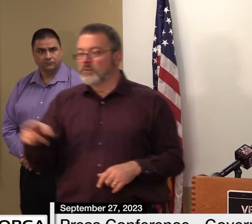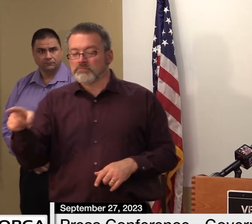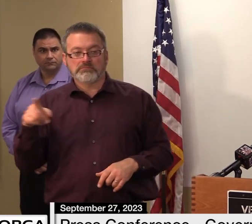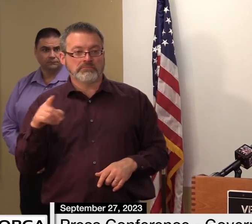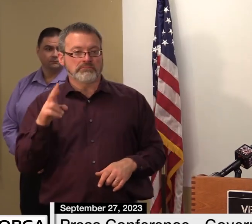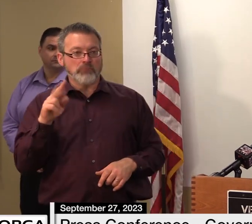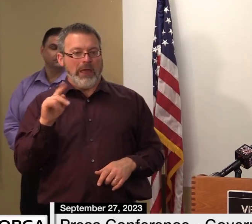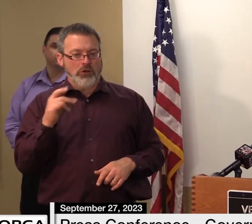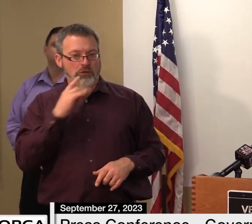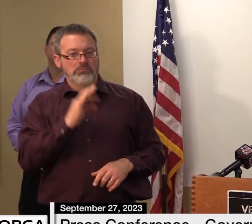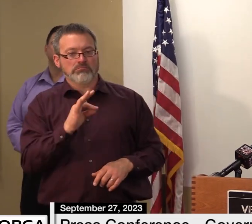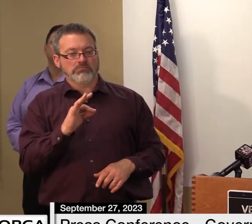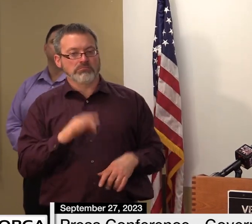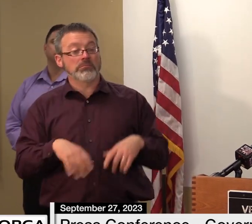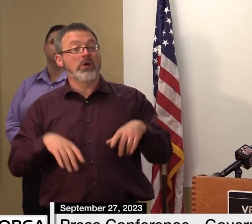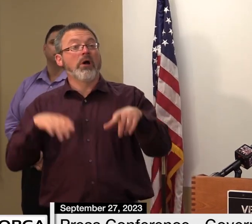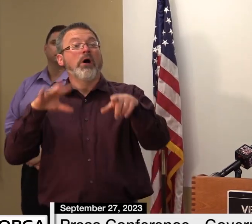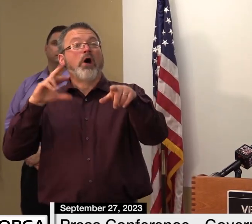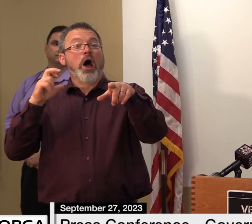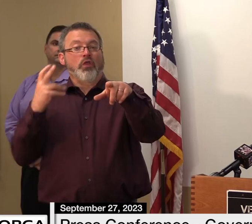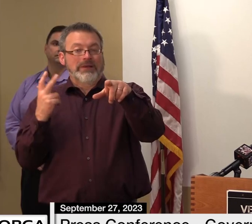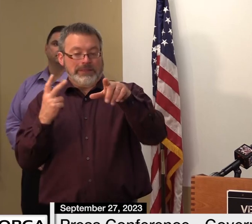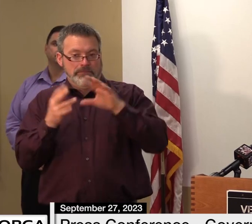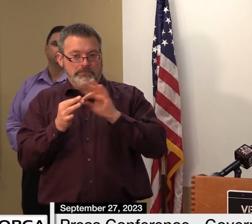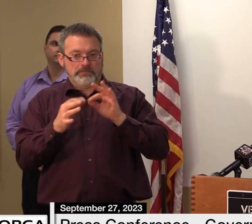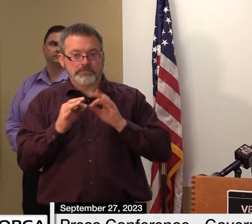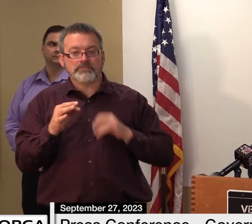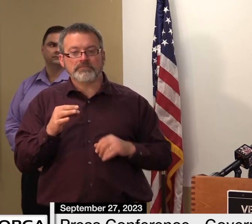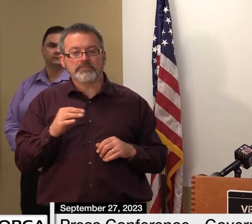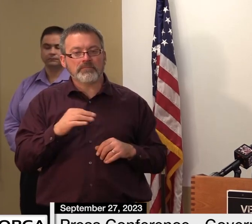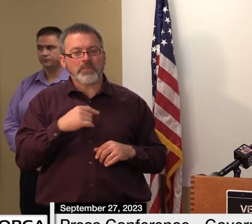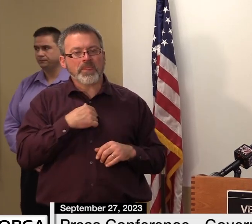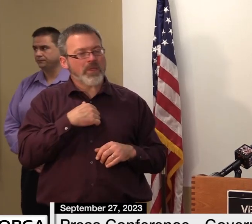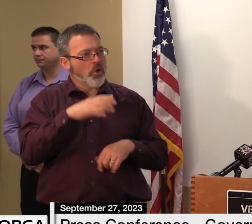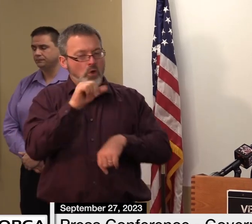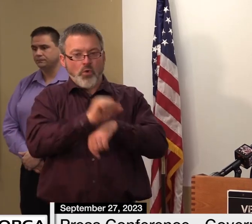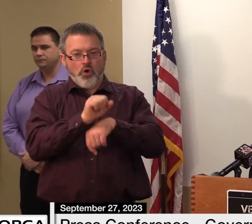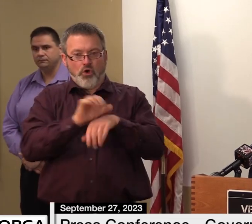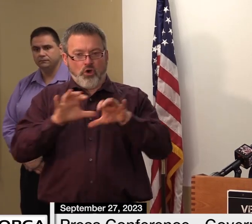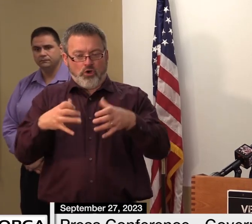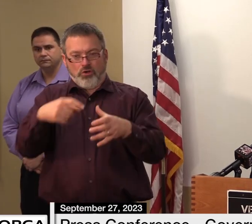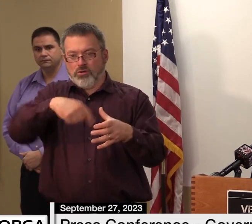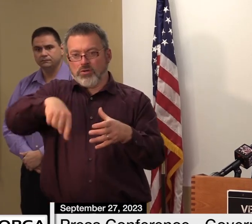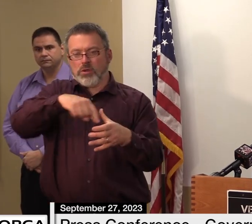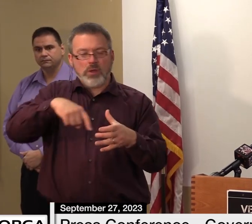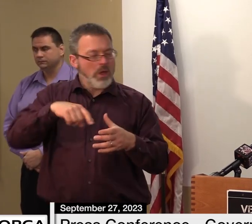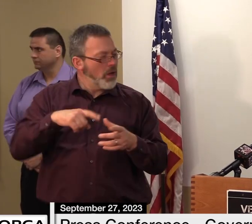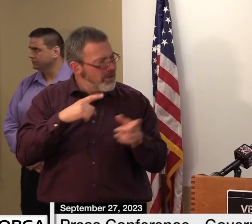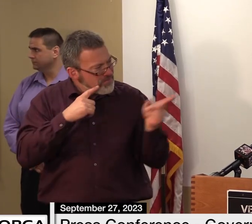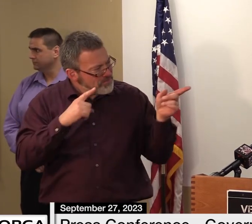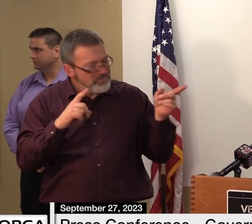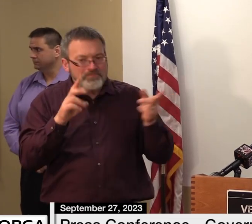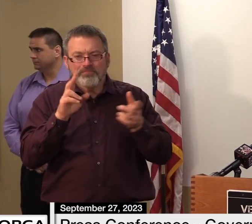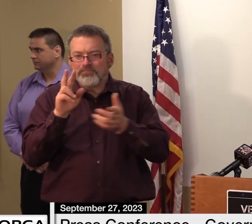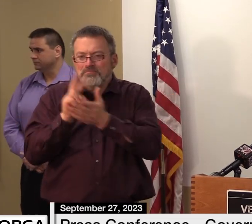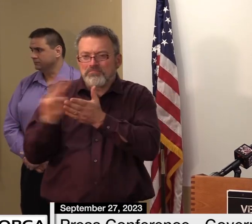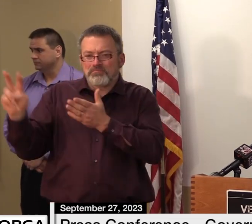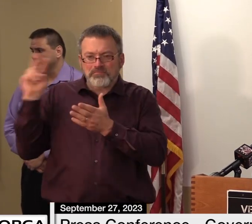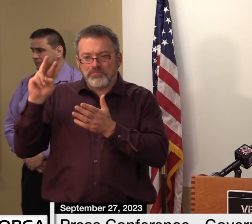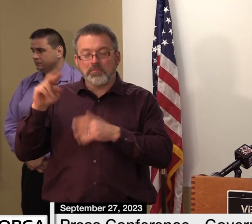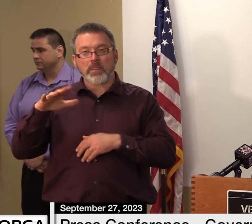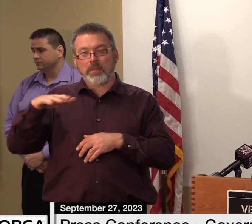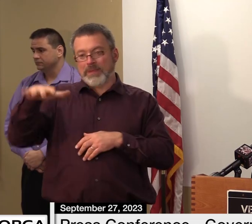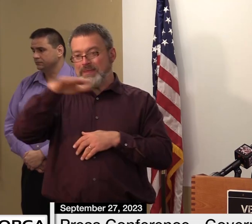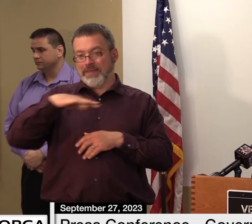Maybe this is for the governor too. How is that workforce question looking? A few weeks ago, you mentioned that you were setting up a statewide, or we already have a